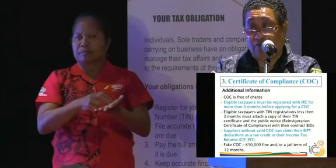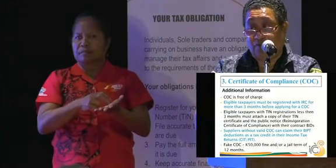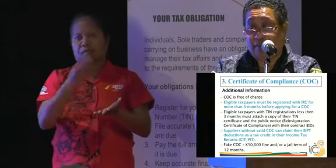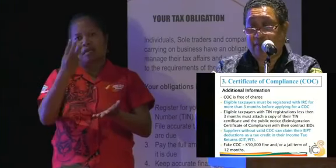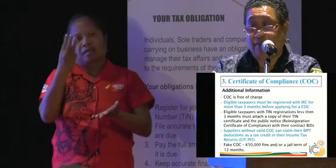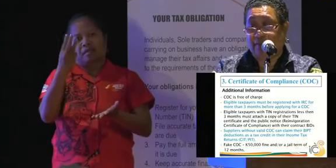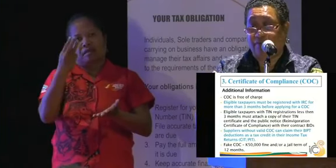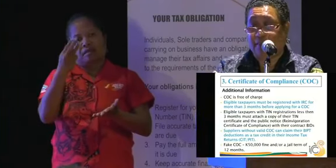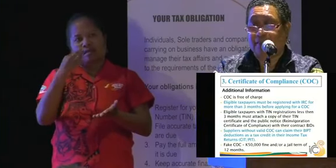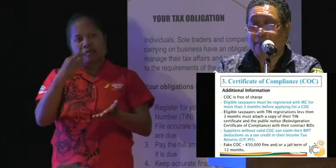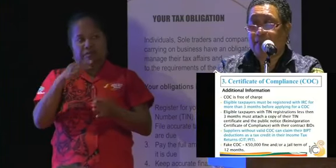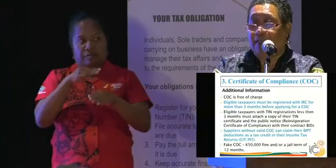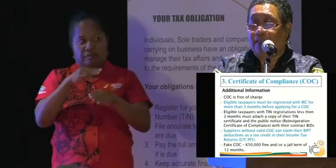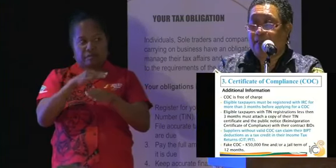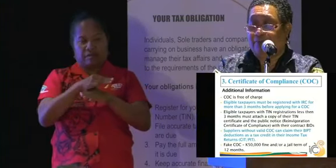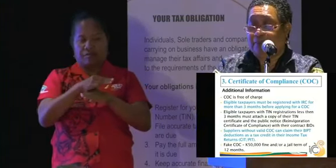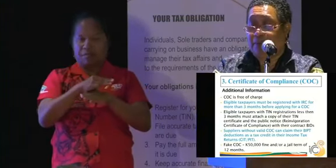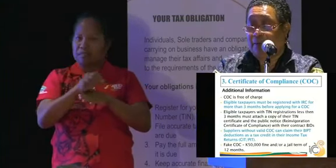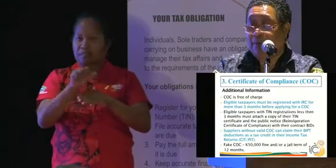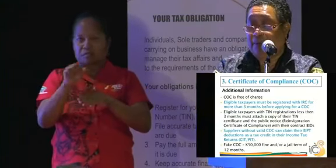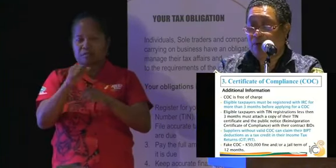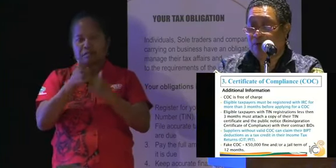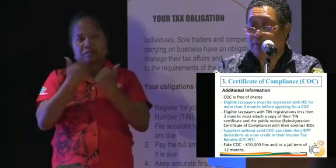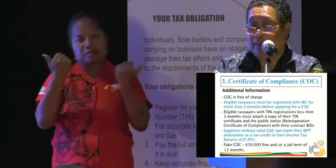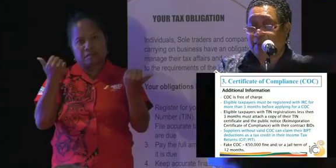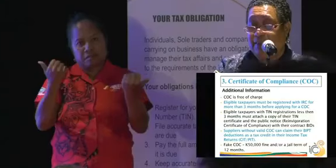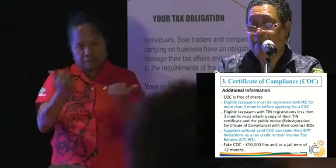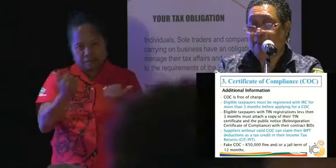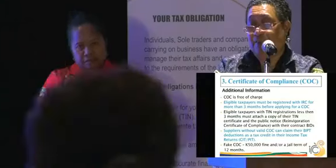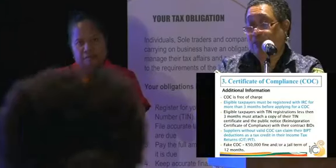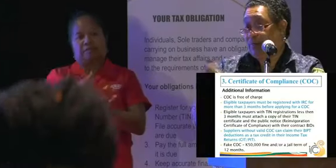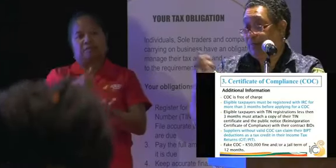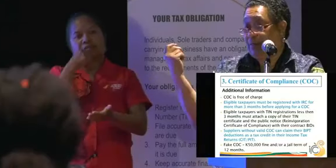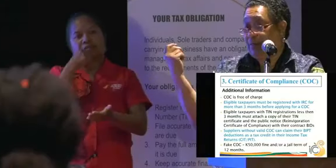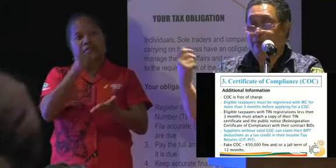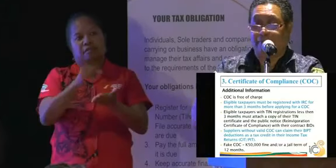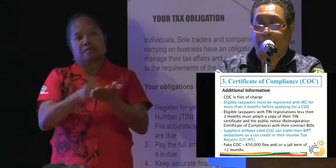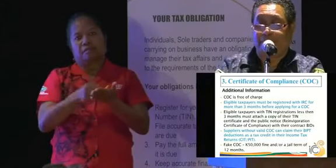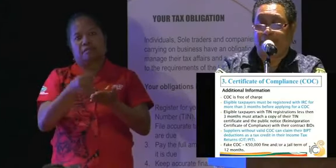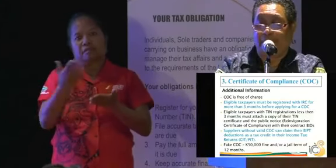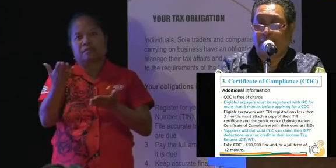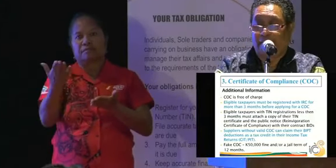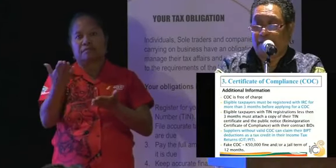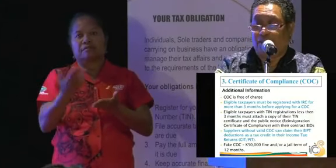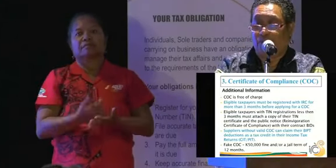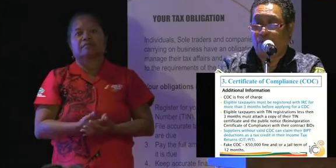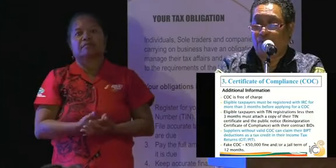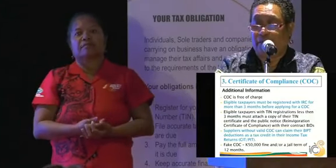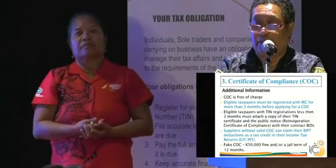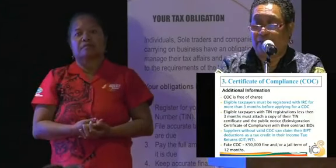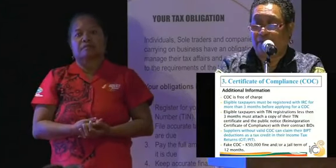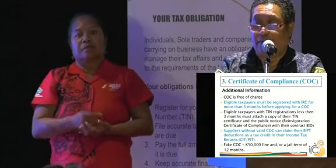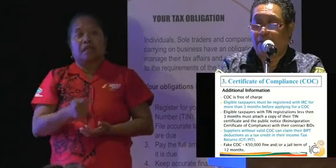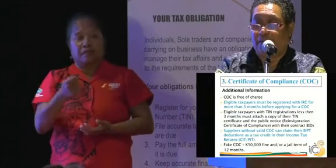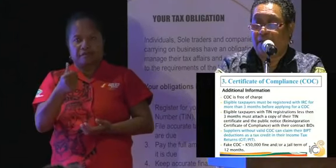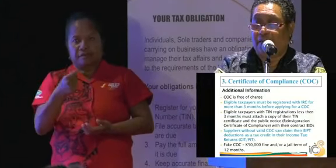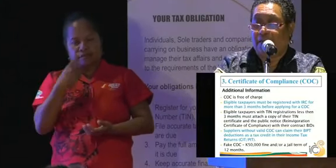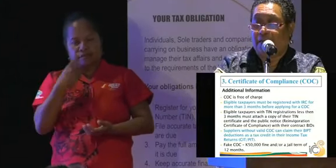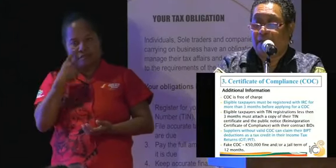a copy of your TIN certificate, and there is a public notice, which I will show you